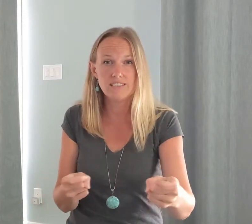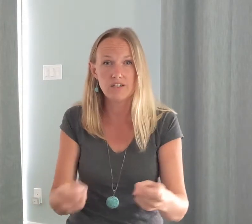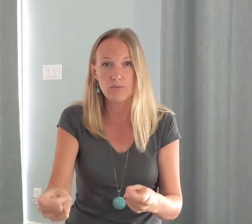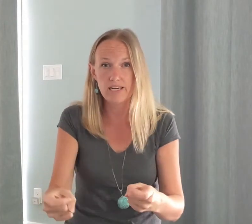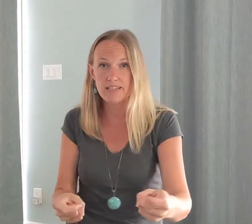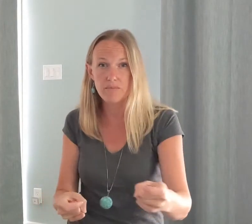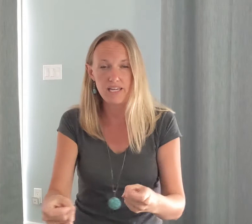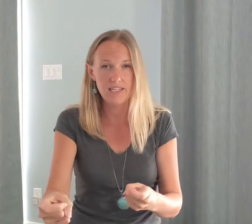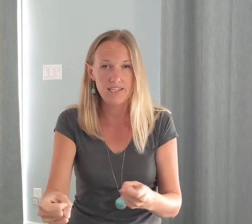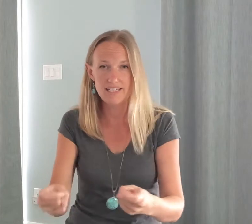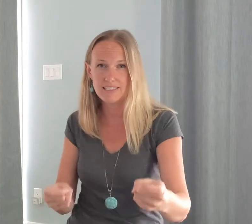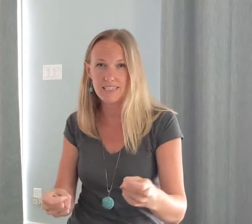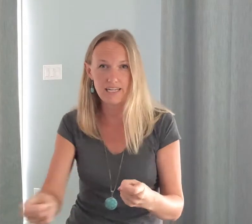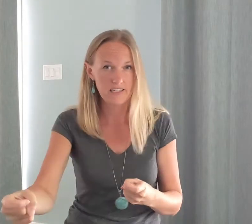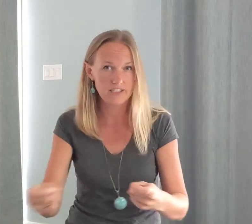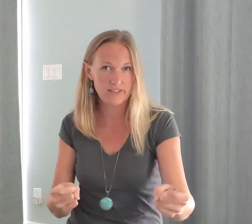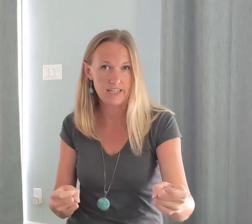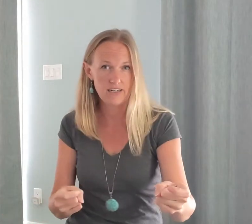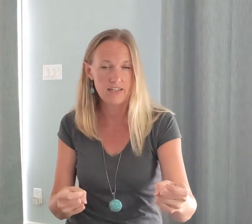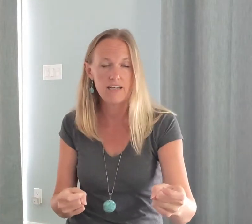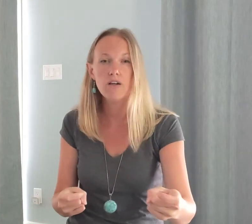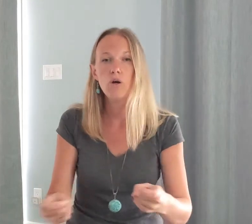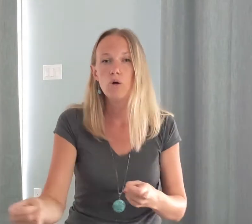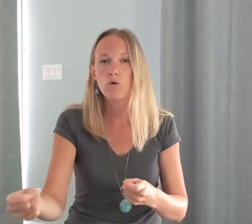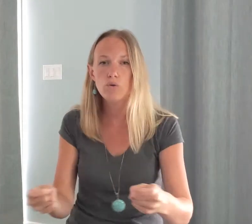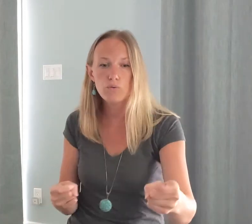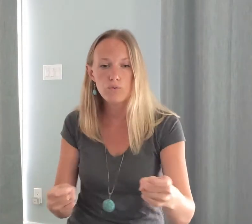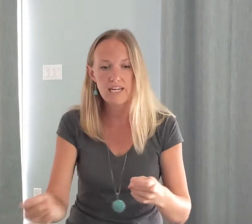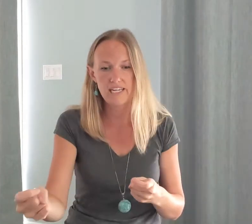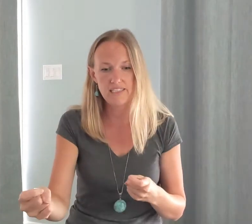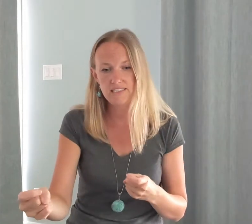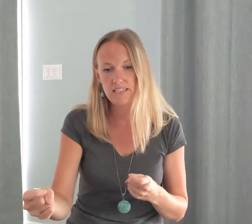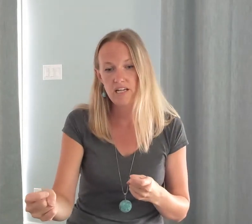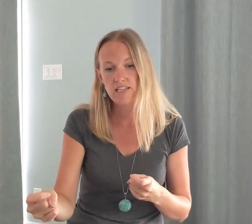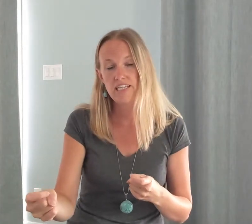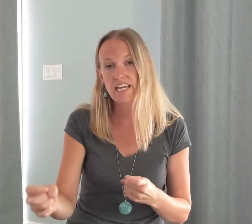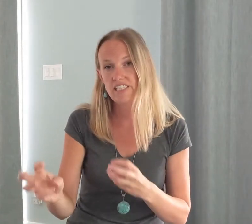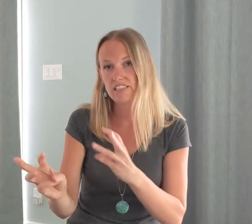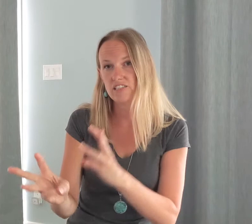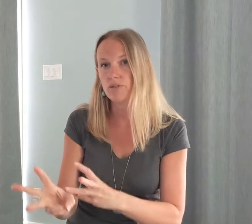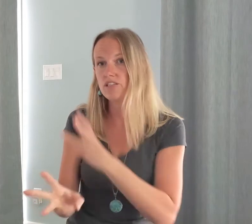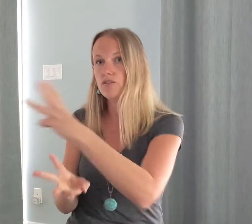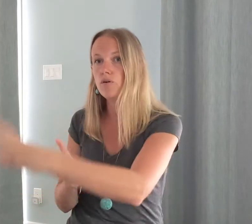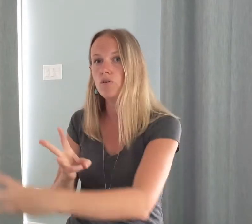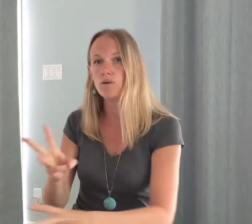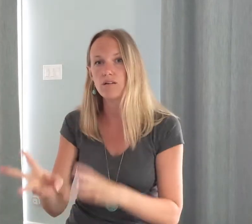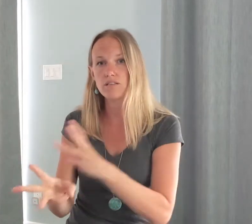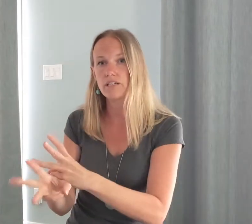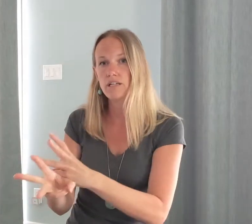and you're reining them in. That's the sign that you're doing here, okay? Who reigns the nations? So we're gonna do the whole world. So